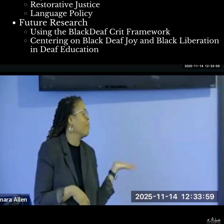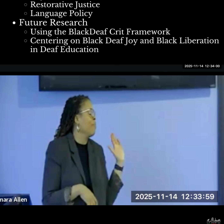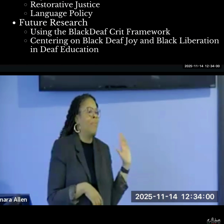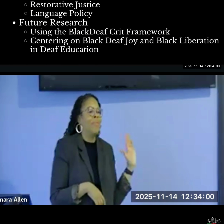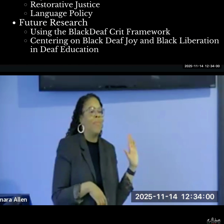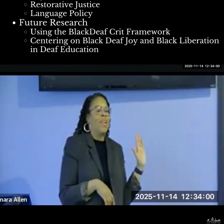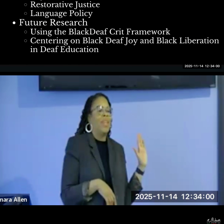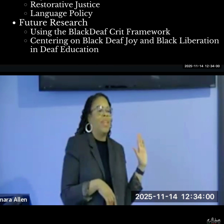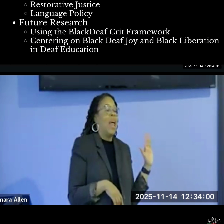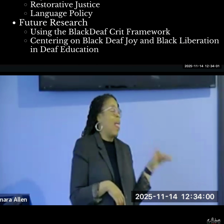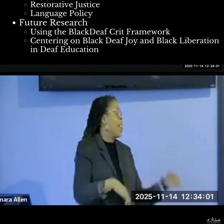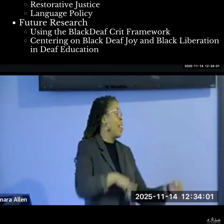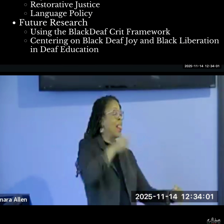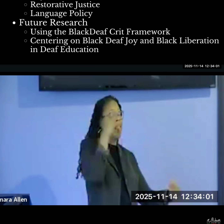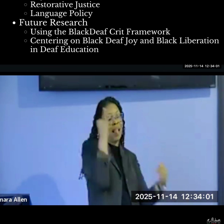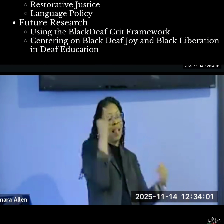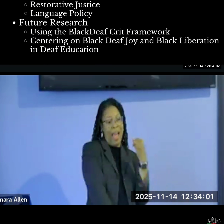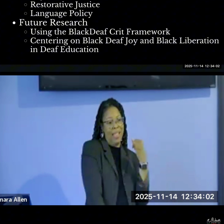And feeling safe.